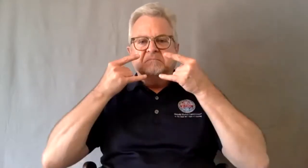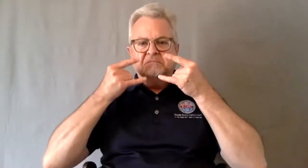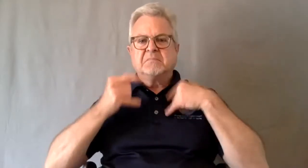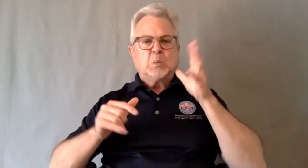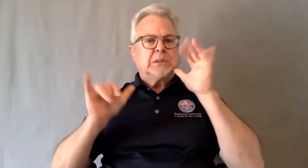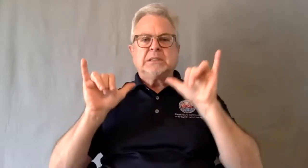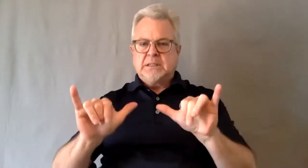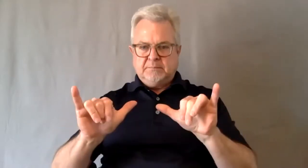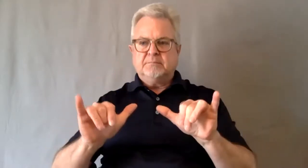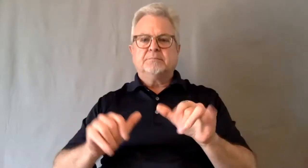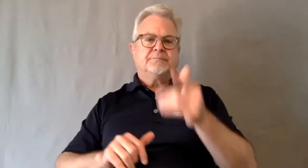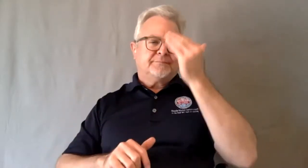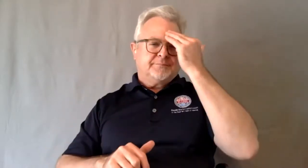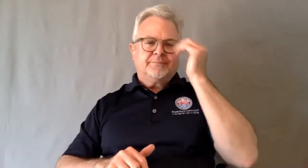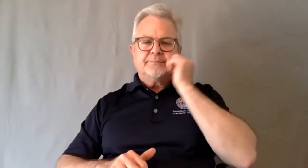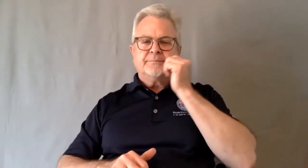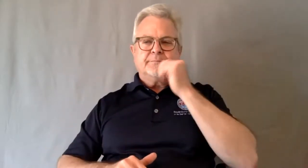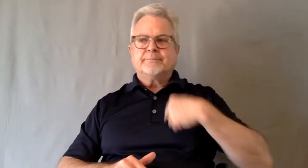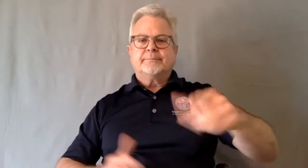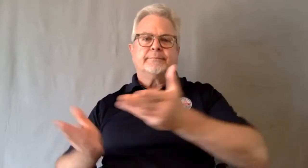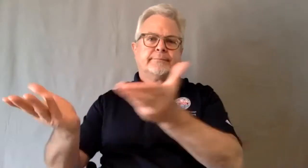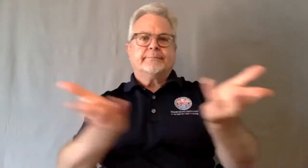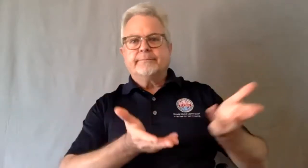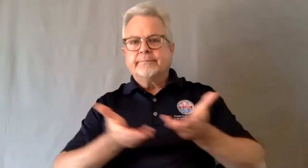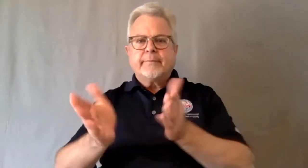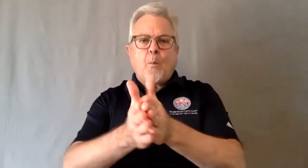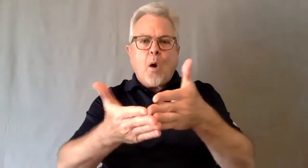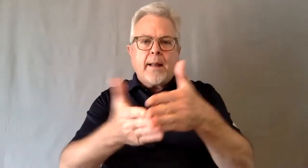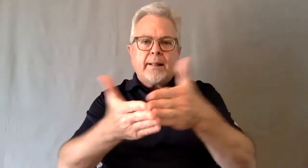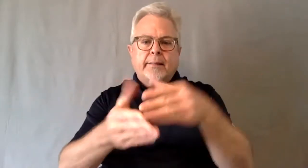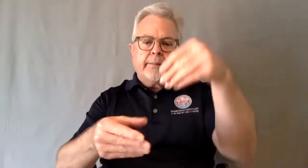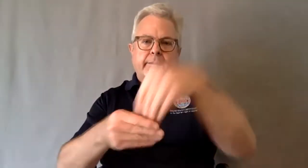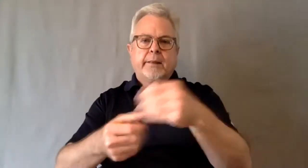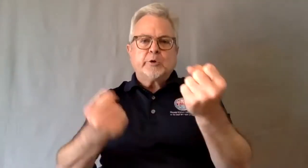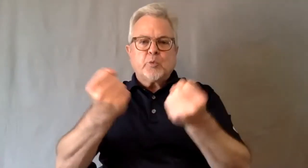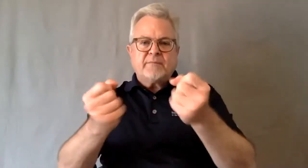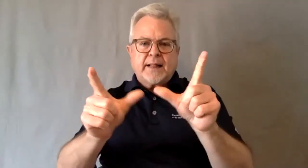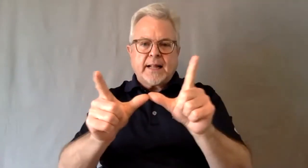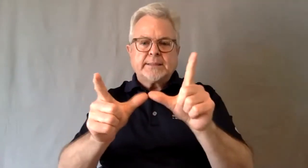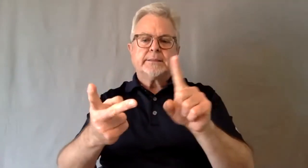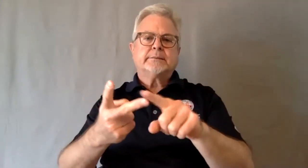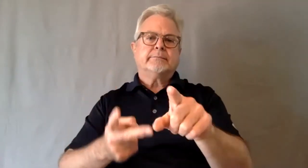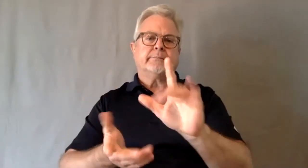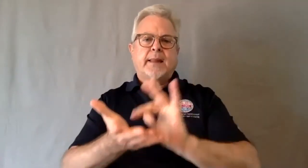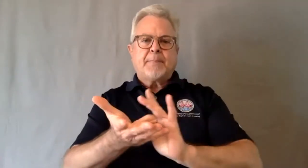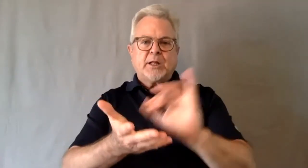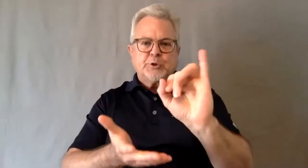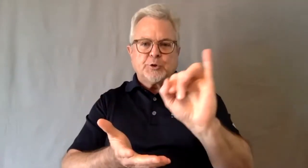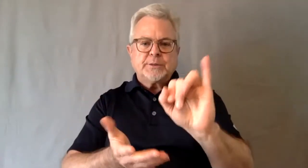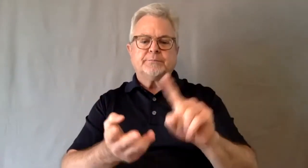personally would say that I'm going to continue to wear a mask every day in normal activities, keeping one in my wallet with my driver's